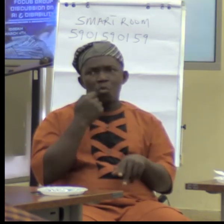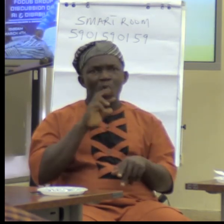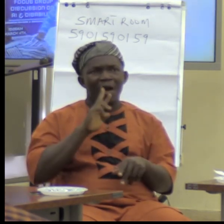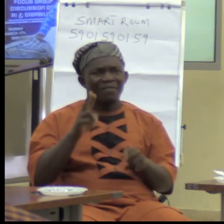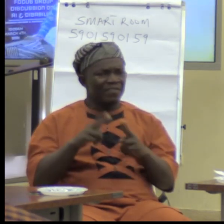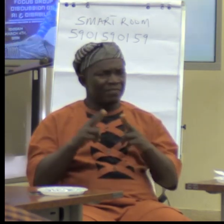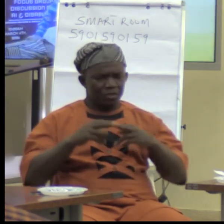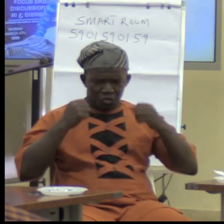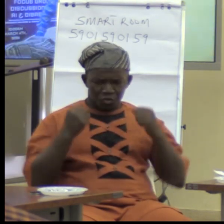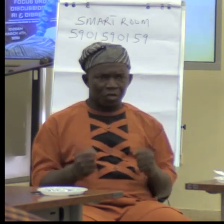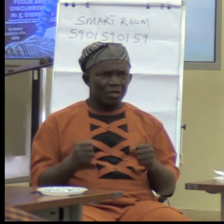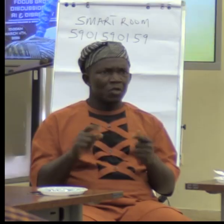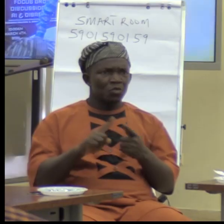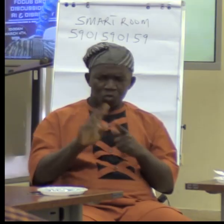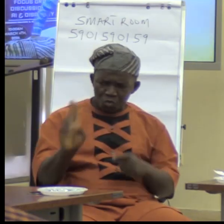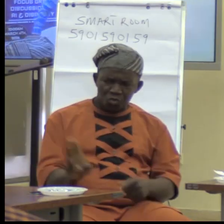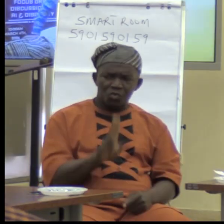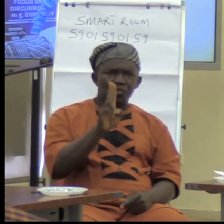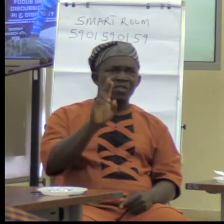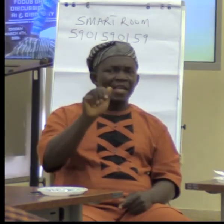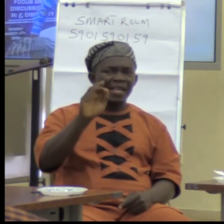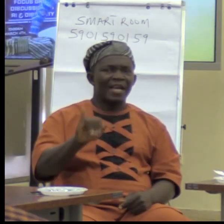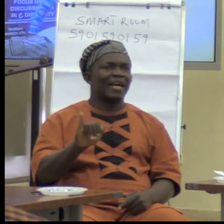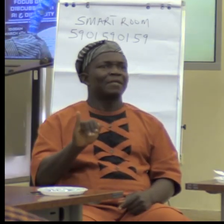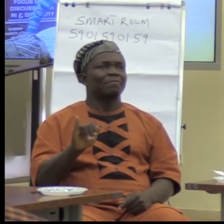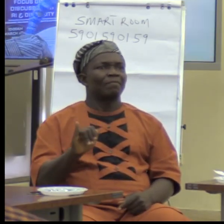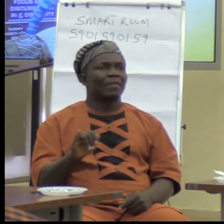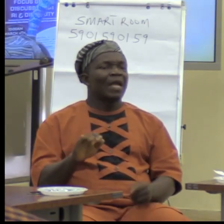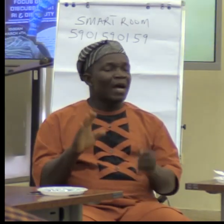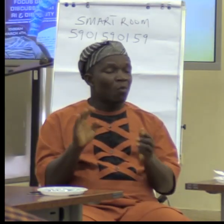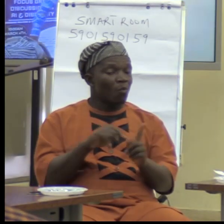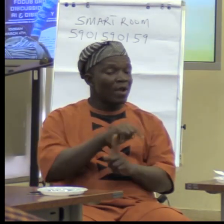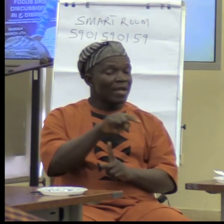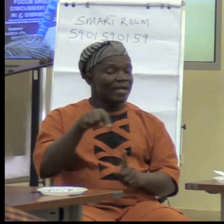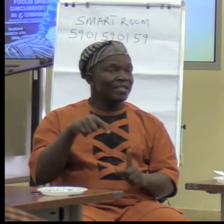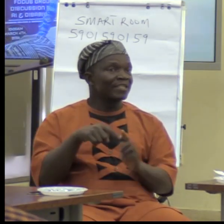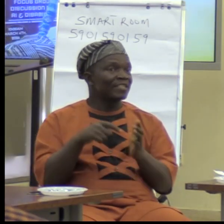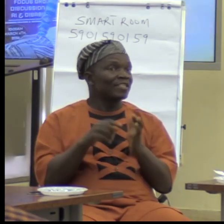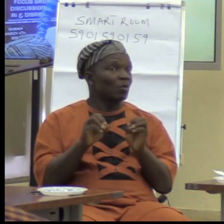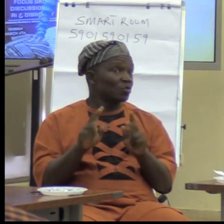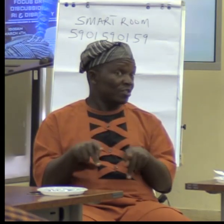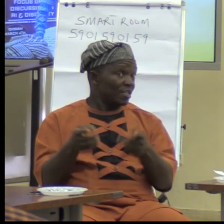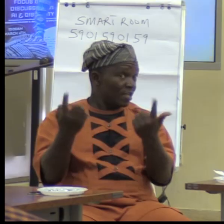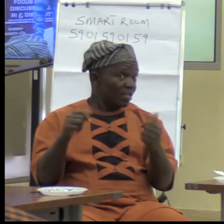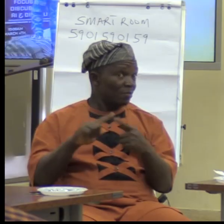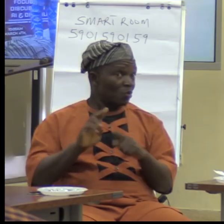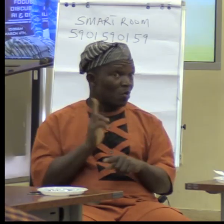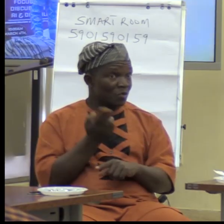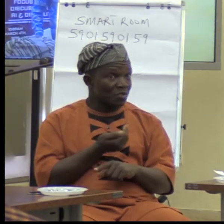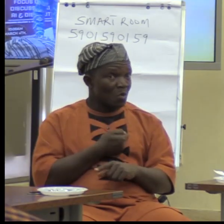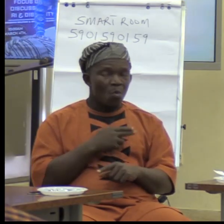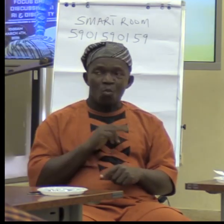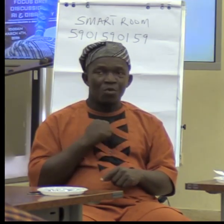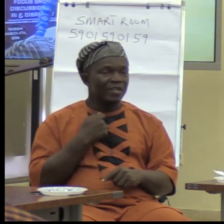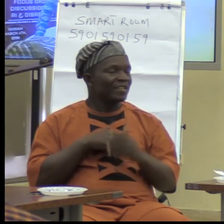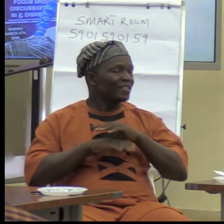by using AI. And so when this opportunity came, we had no choice but to jump on it and say that